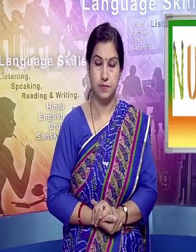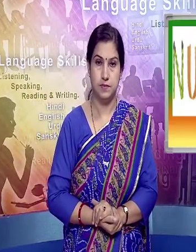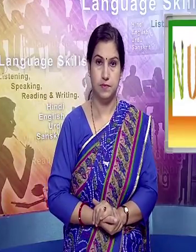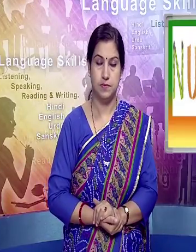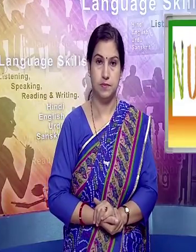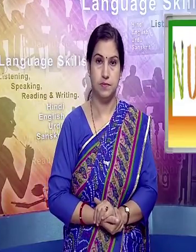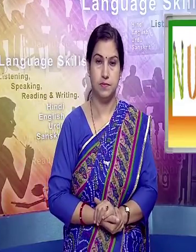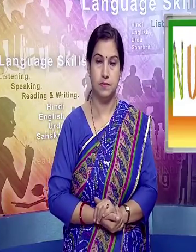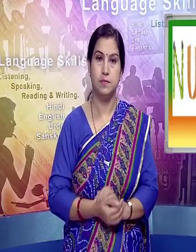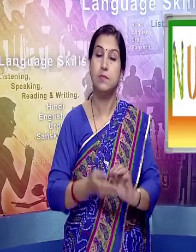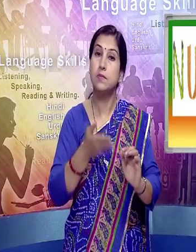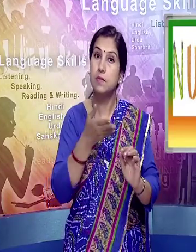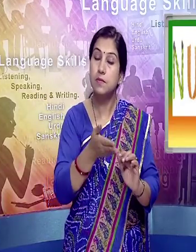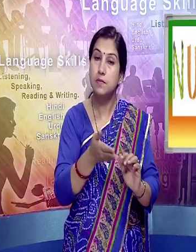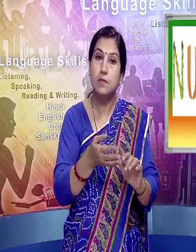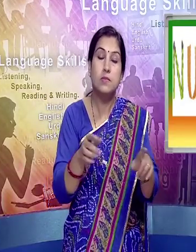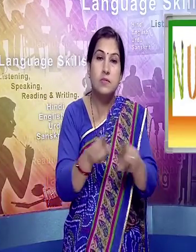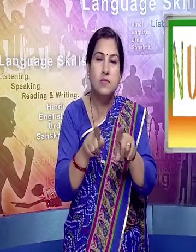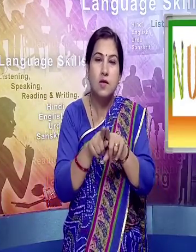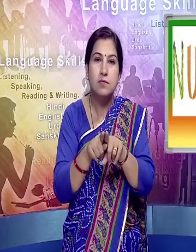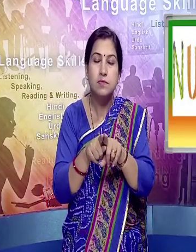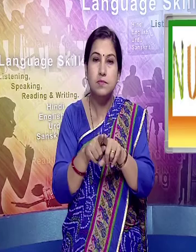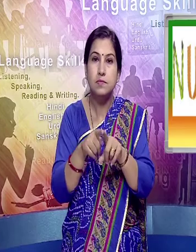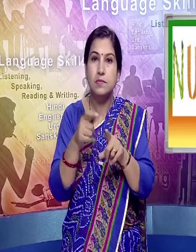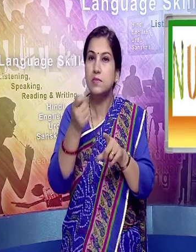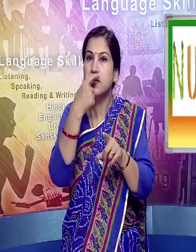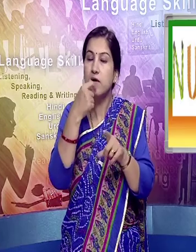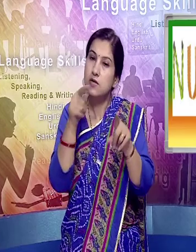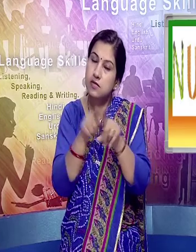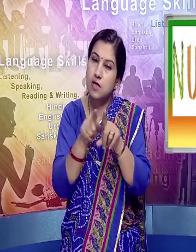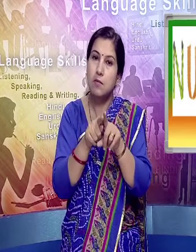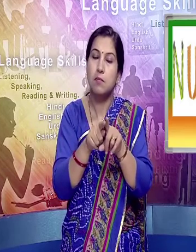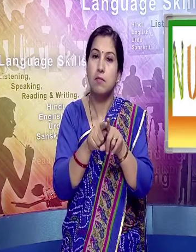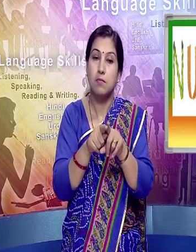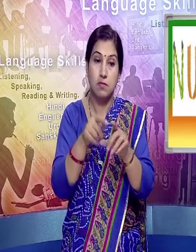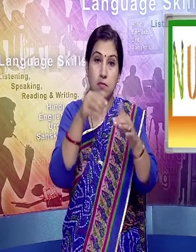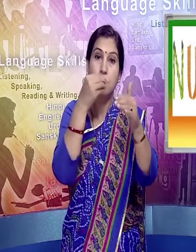Nutrients are the chemical compounds which are invisible in the food